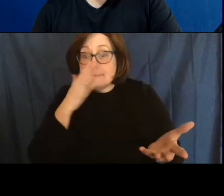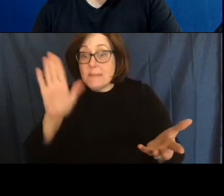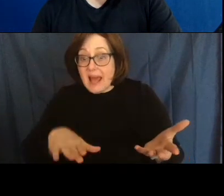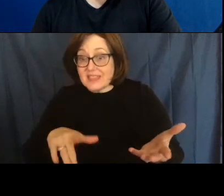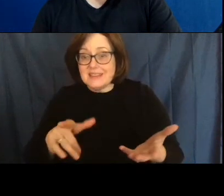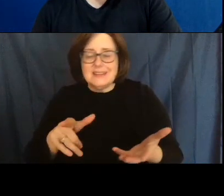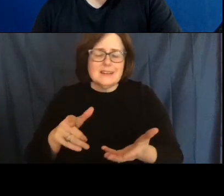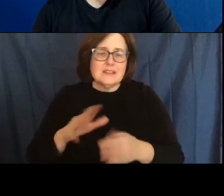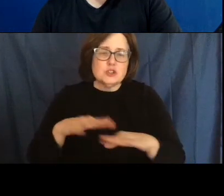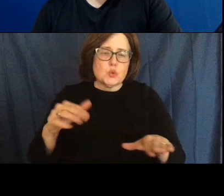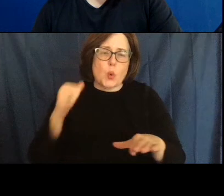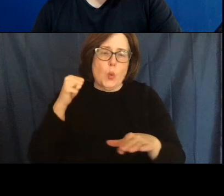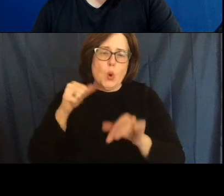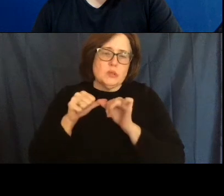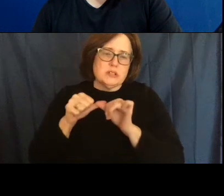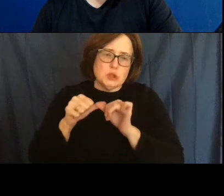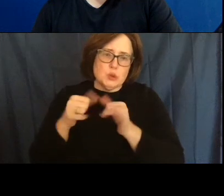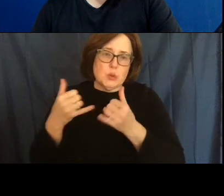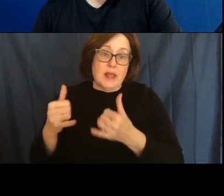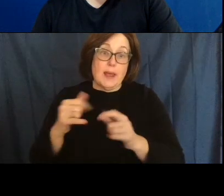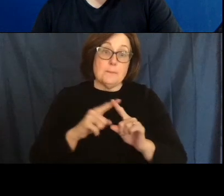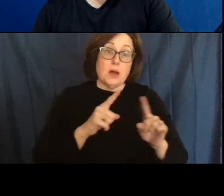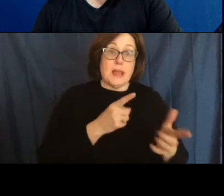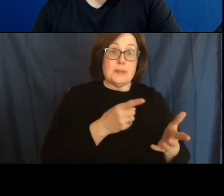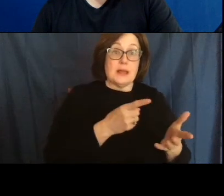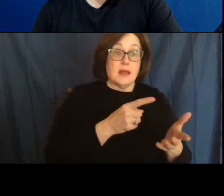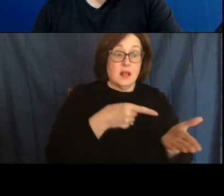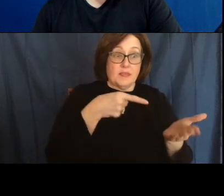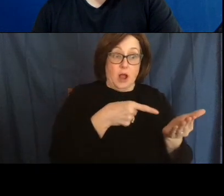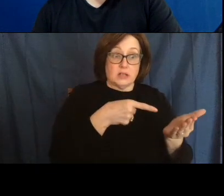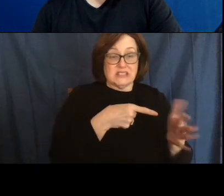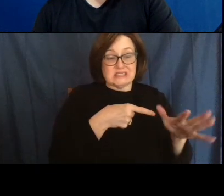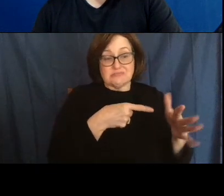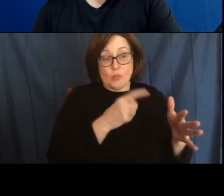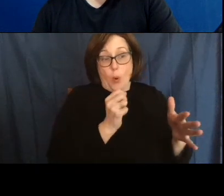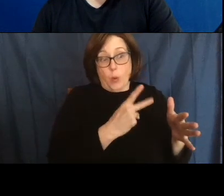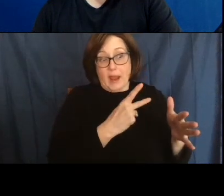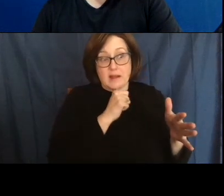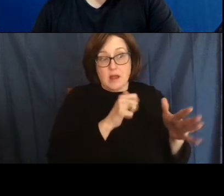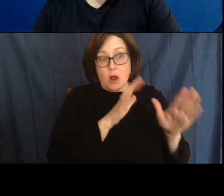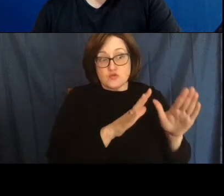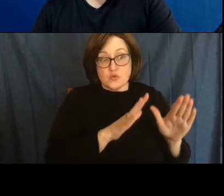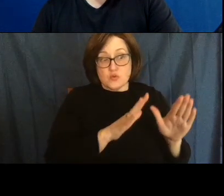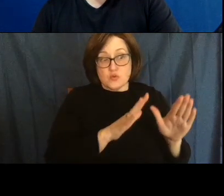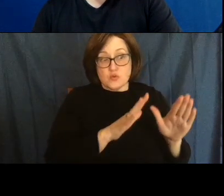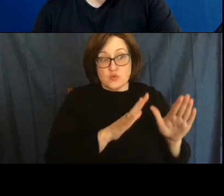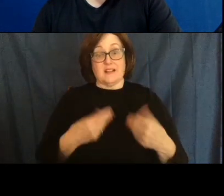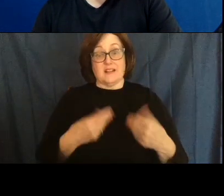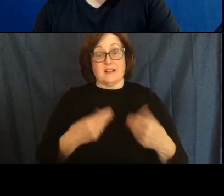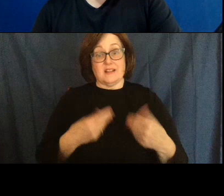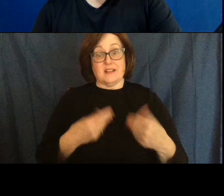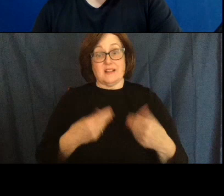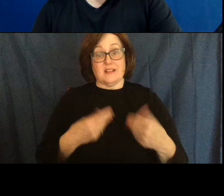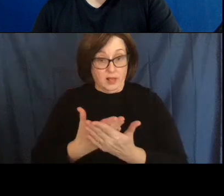more effective in some contexts. So I think, color in your quantitative data with a bit of qualitative data from